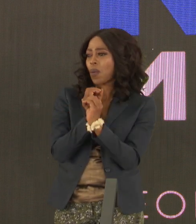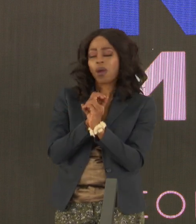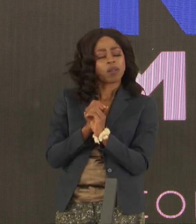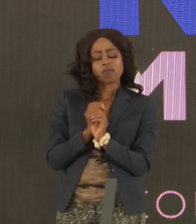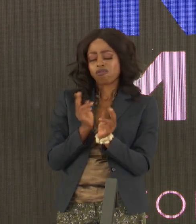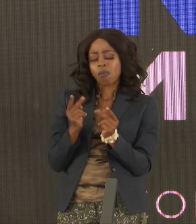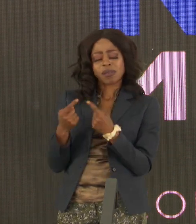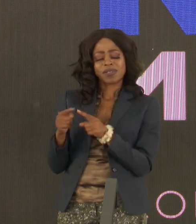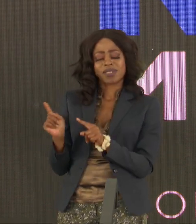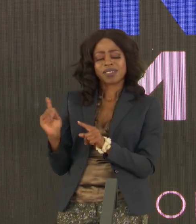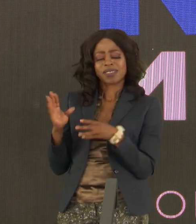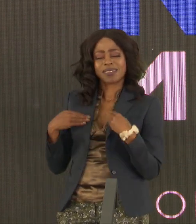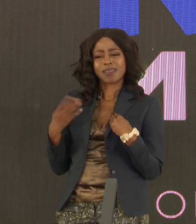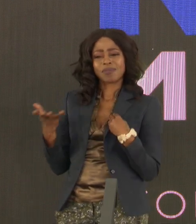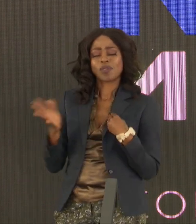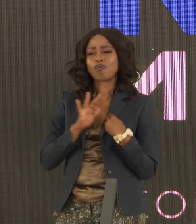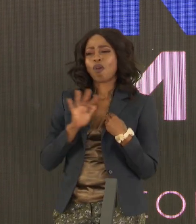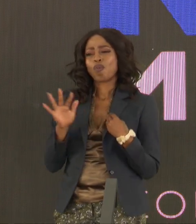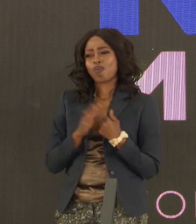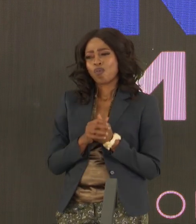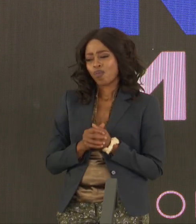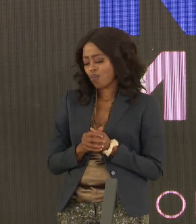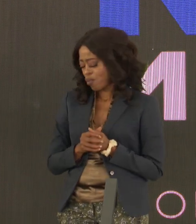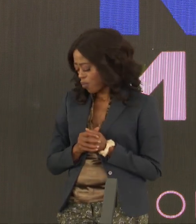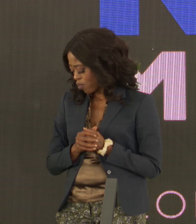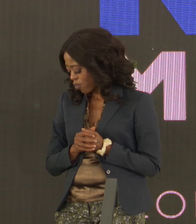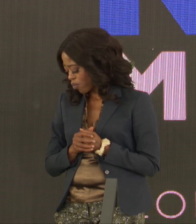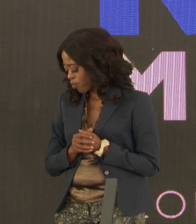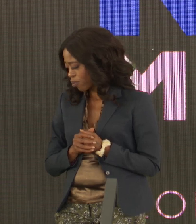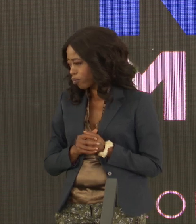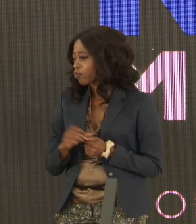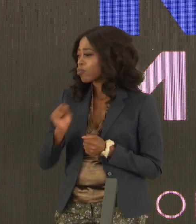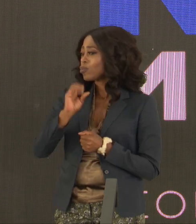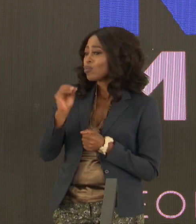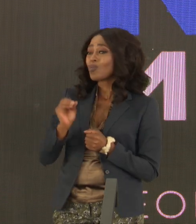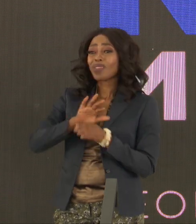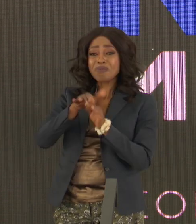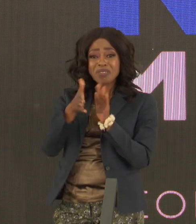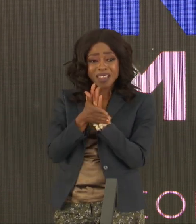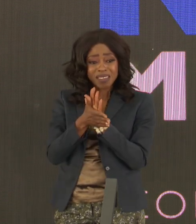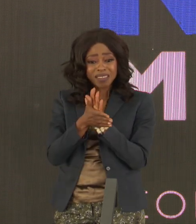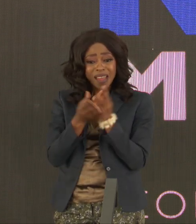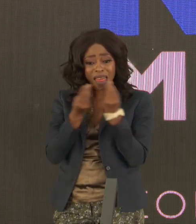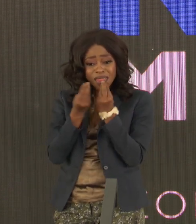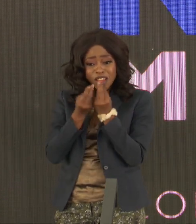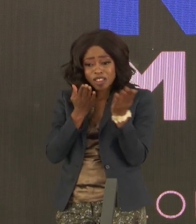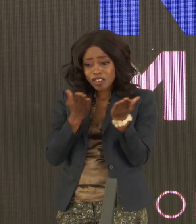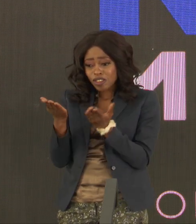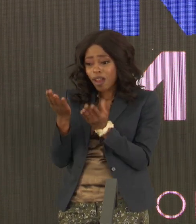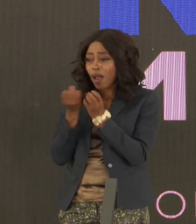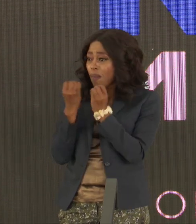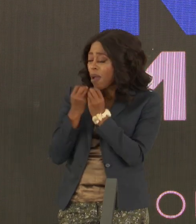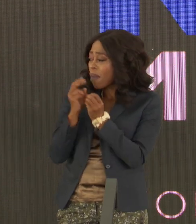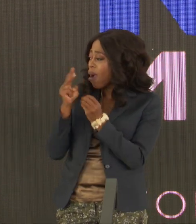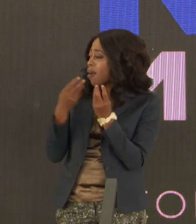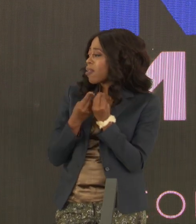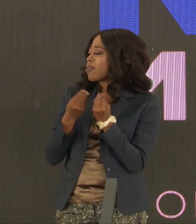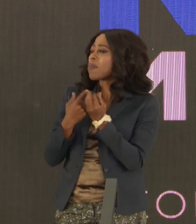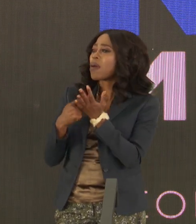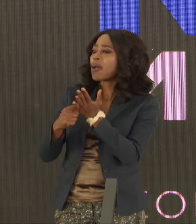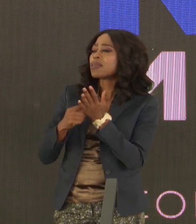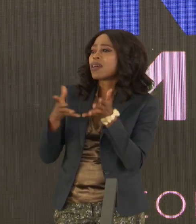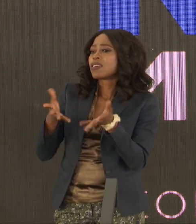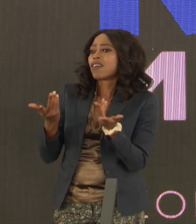not normal. We must not tolerate it. So all of these things, and many more that I've just spoken